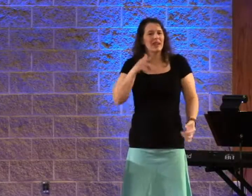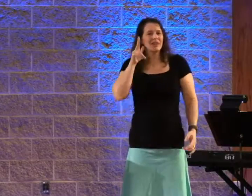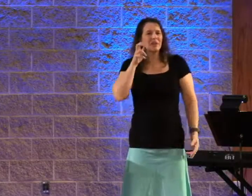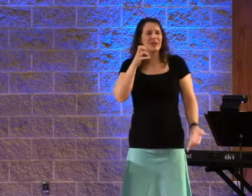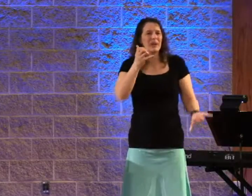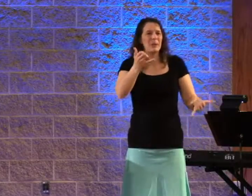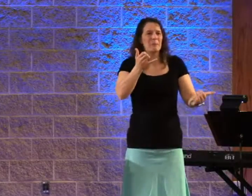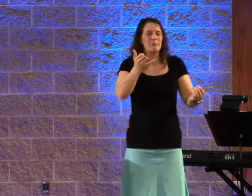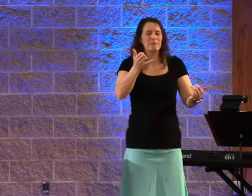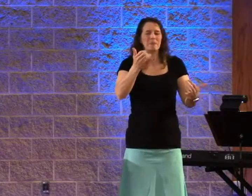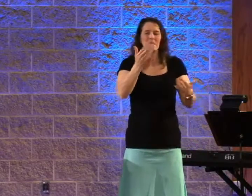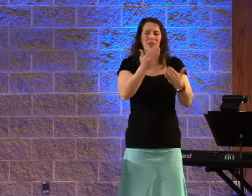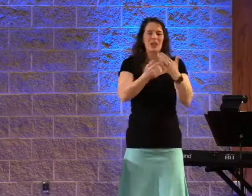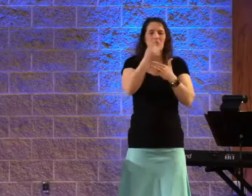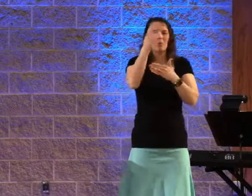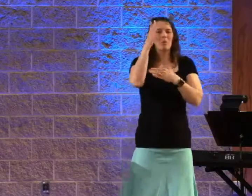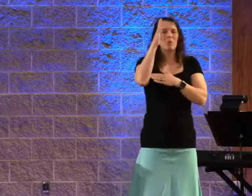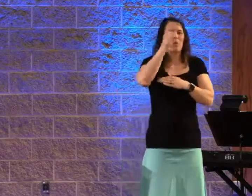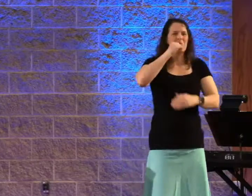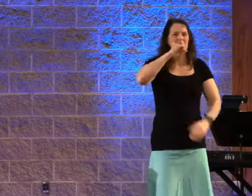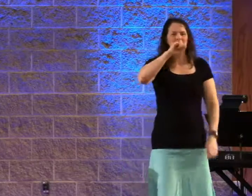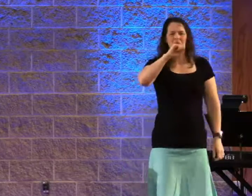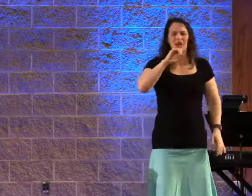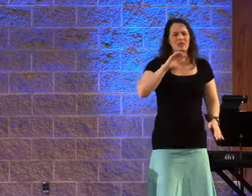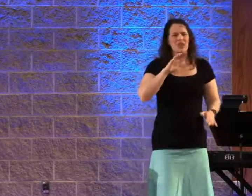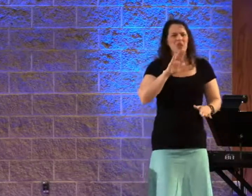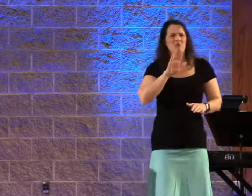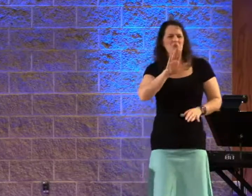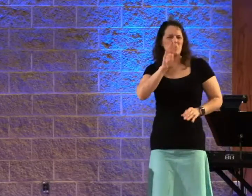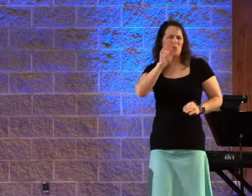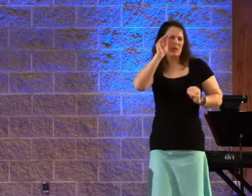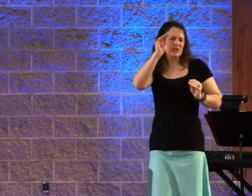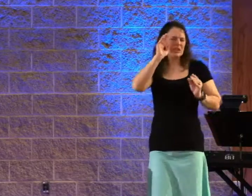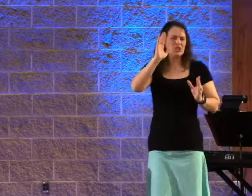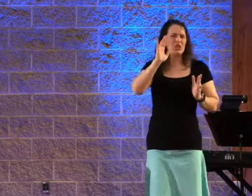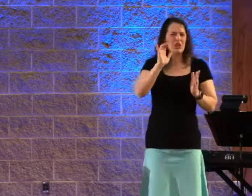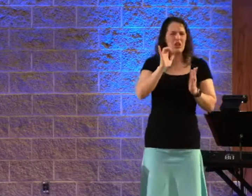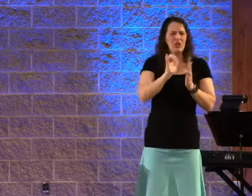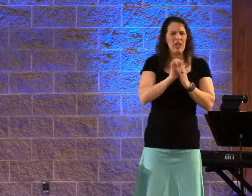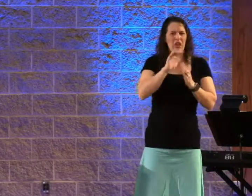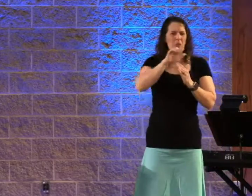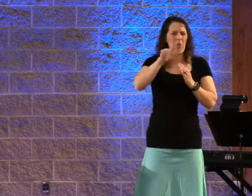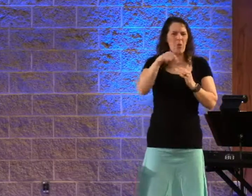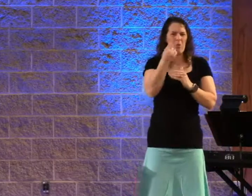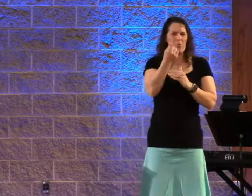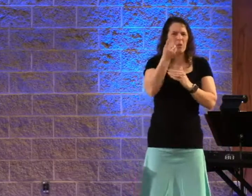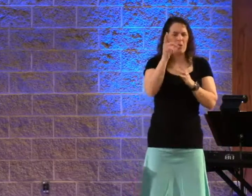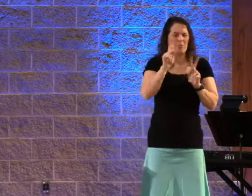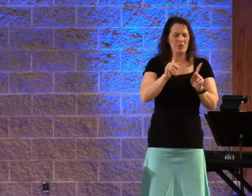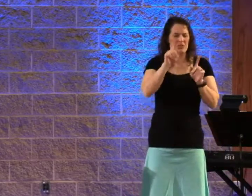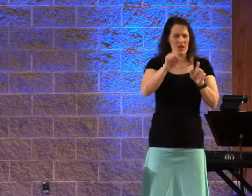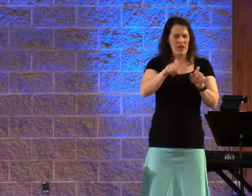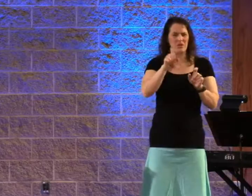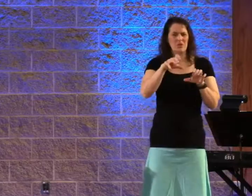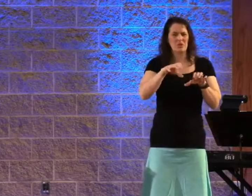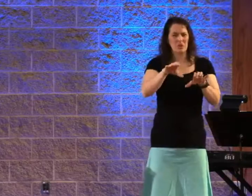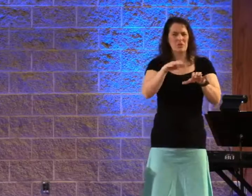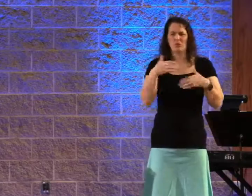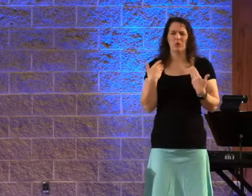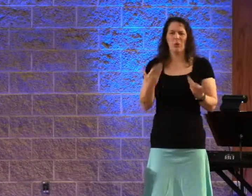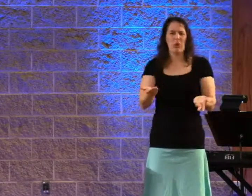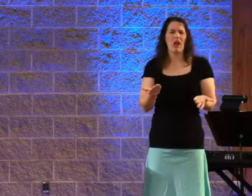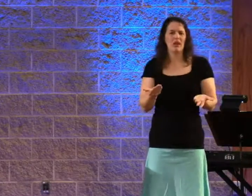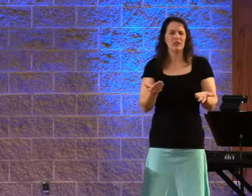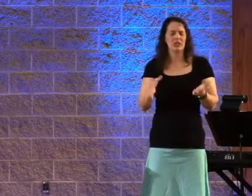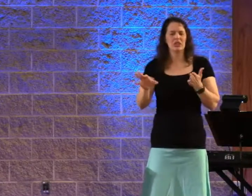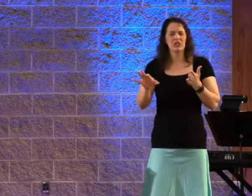now. Somebody's going to object. You're teaching, Pastor Rusty, that all a person has to do is go ahead